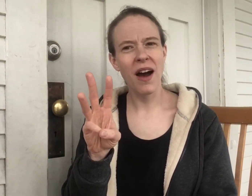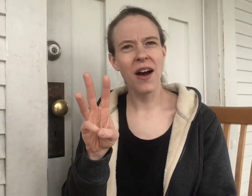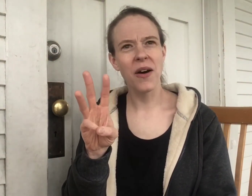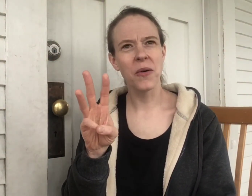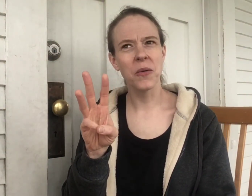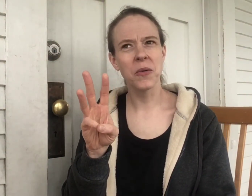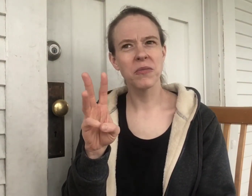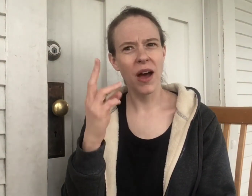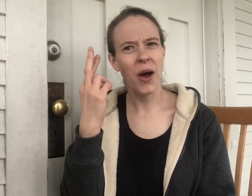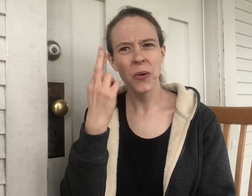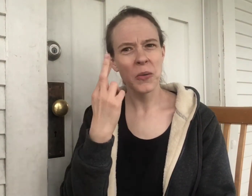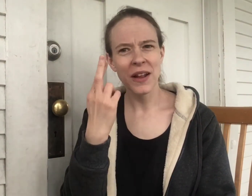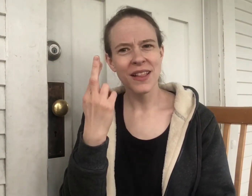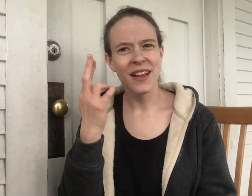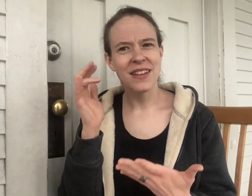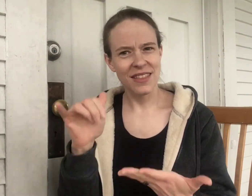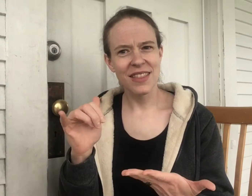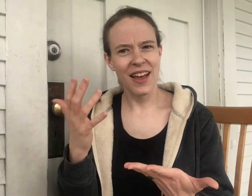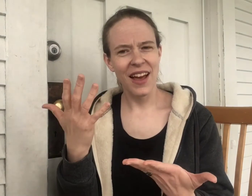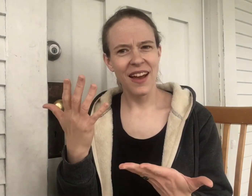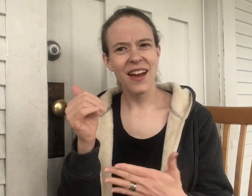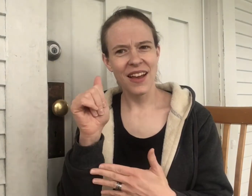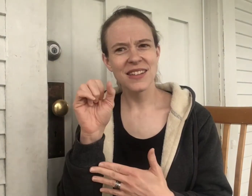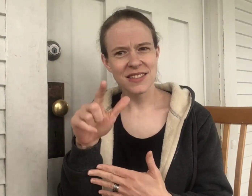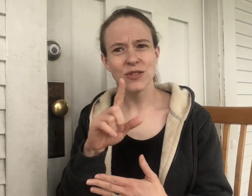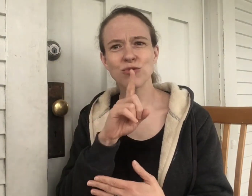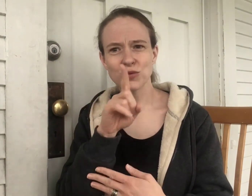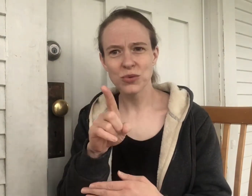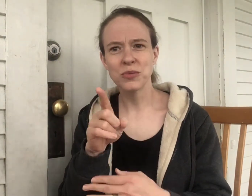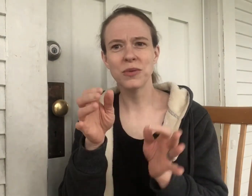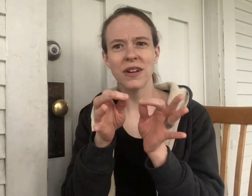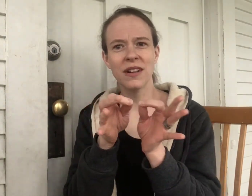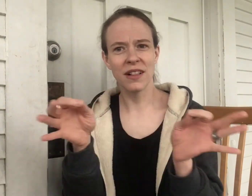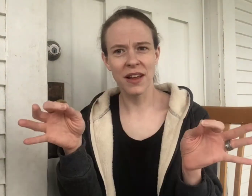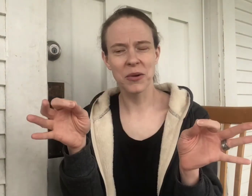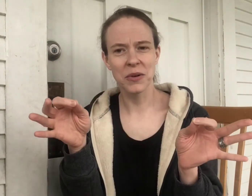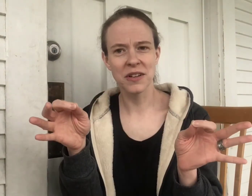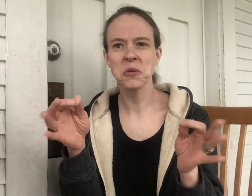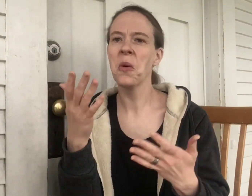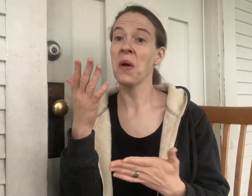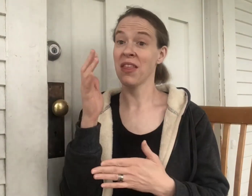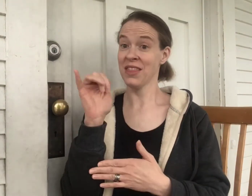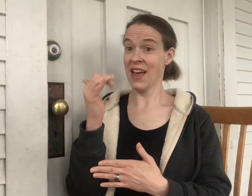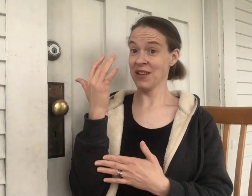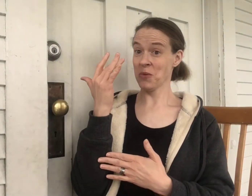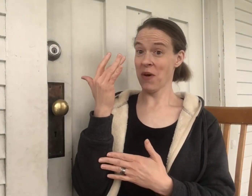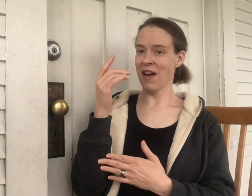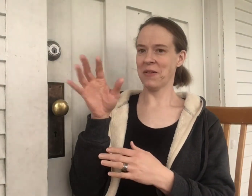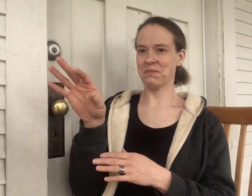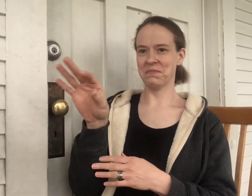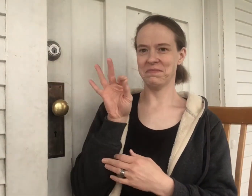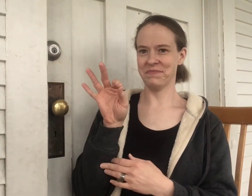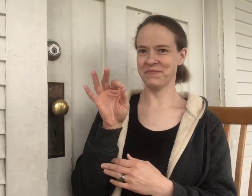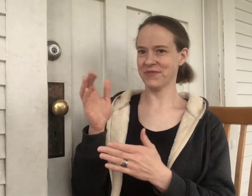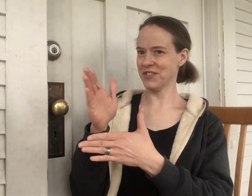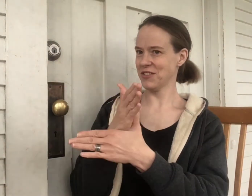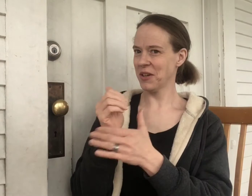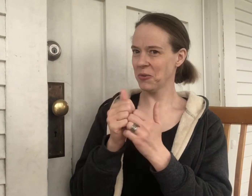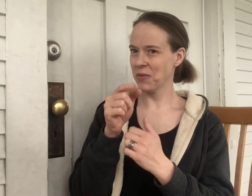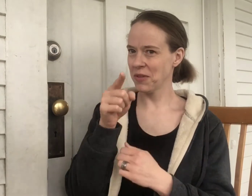Wow. I realized that ASL is a true language. And that's why I picked him